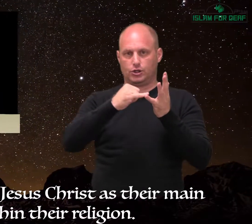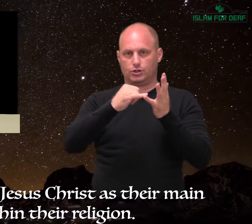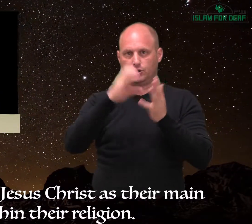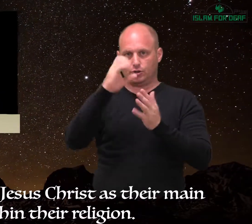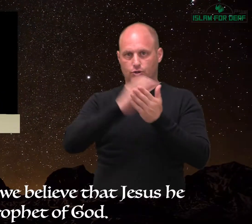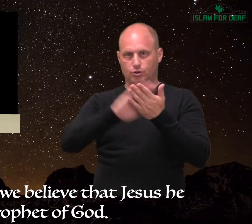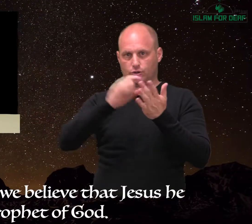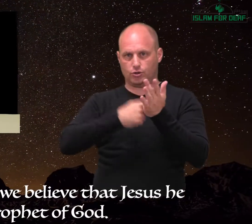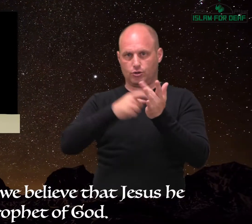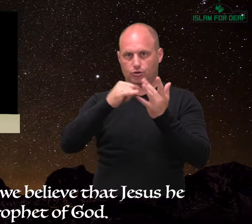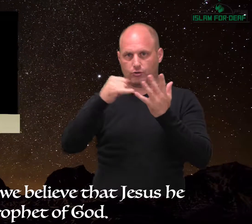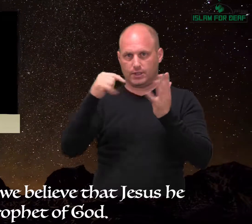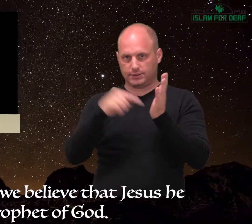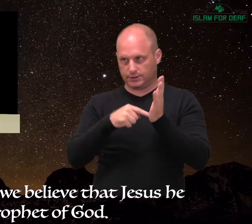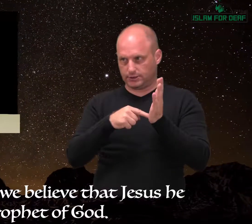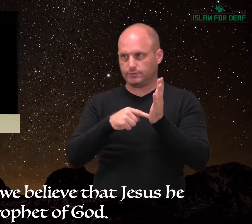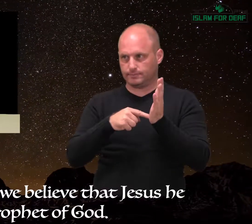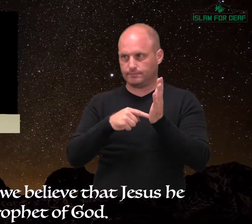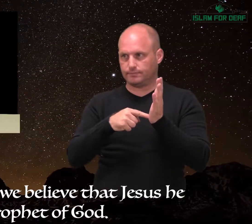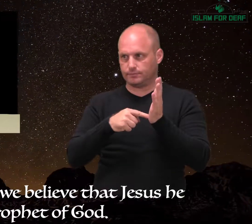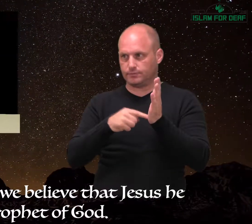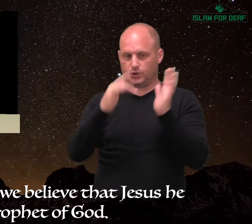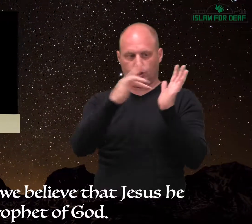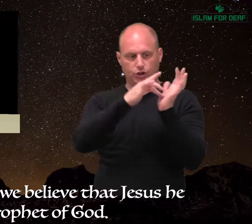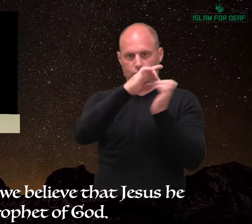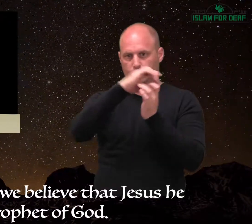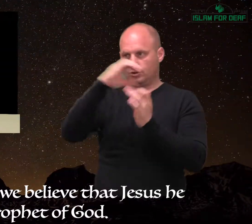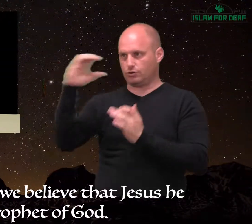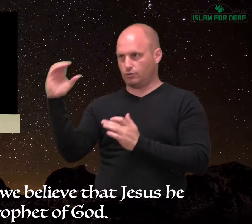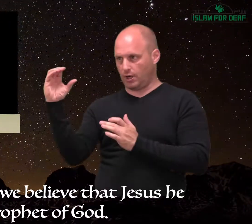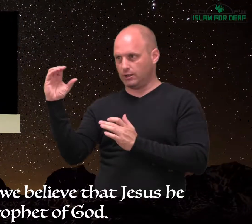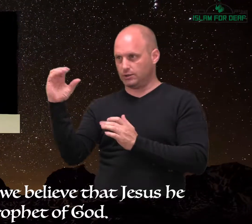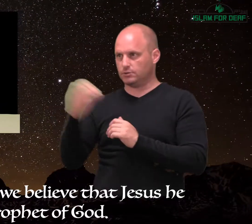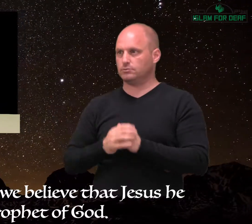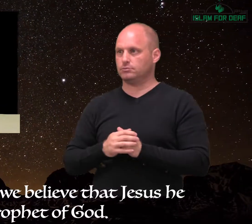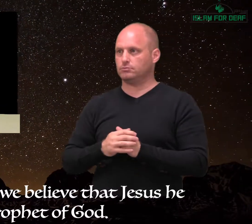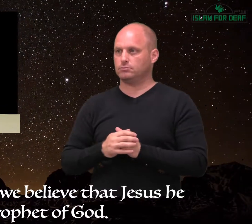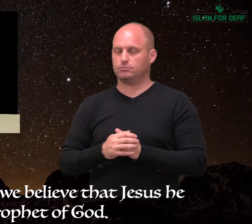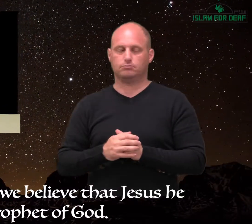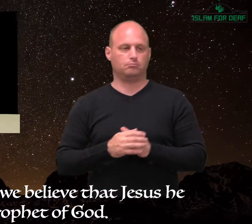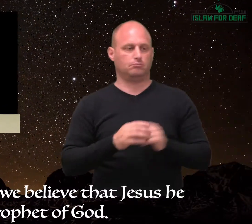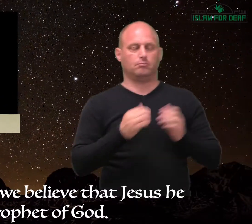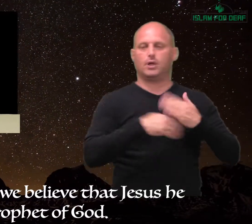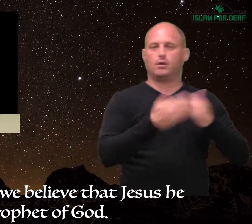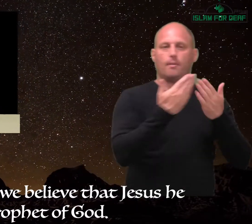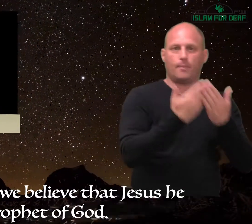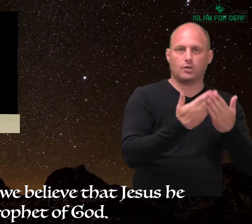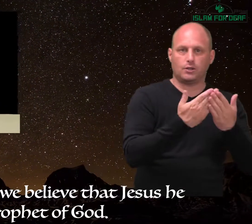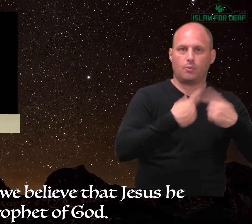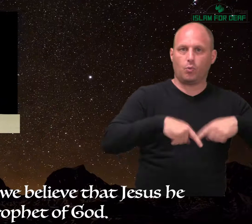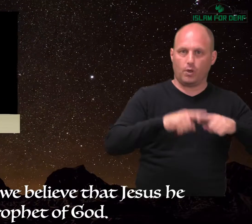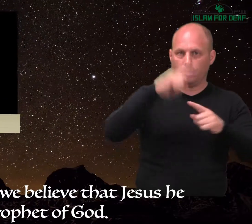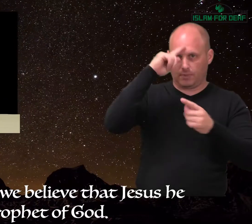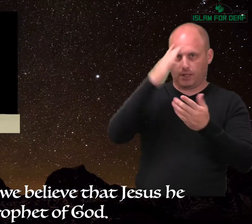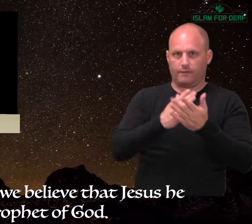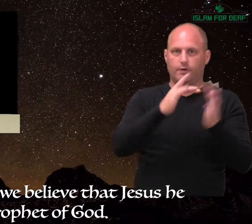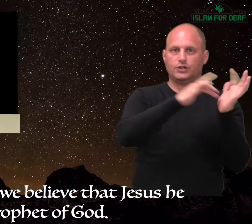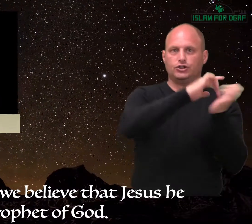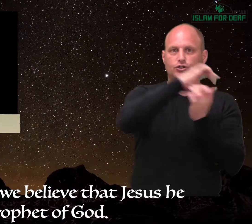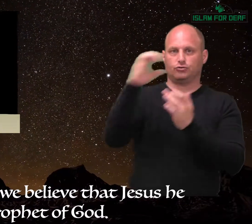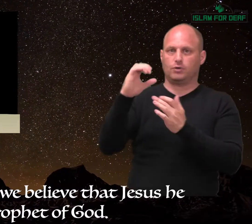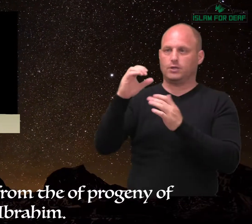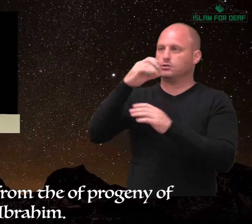and as a Muslim, we believe that Jesus, he was the Prophet of God and